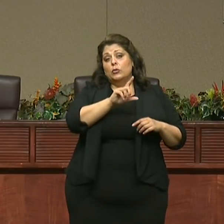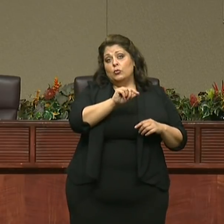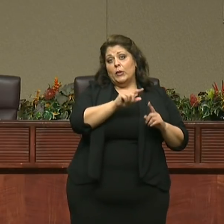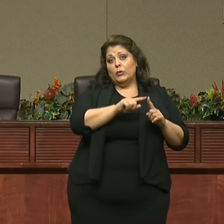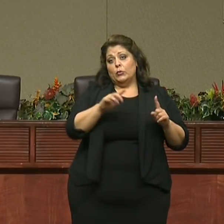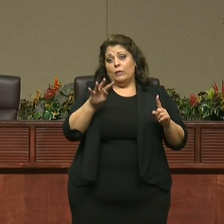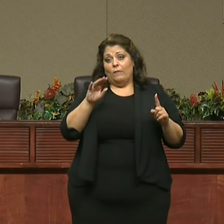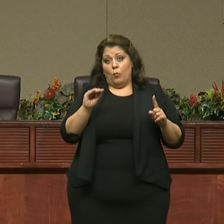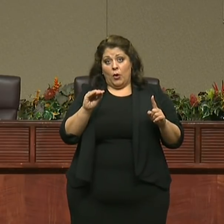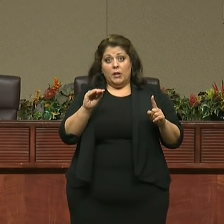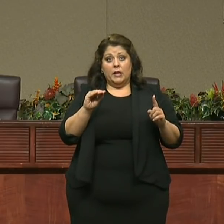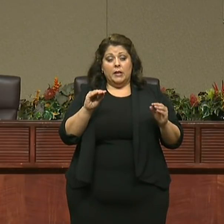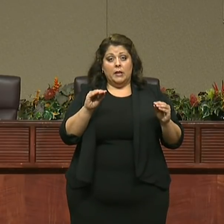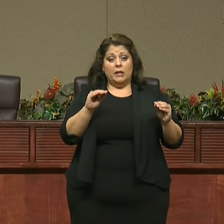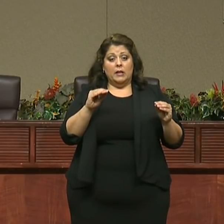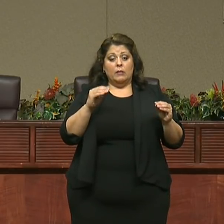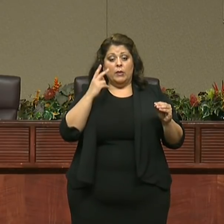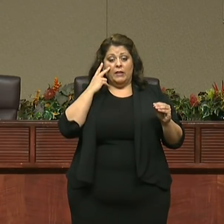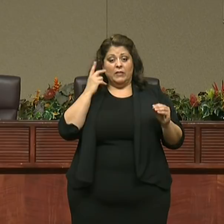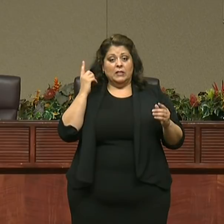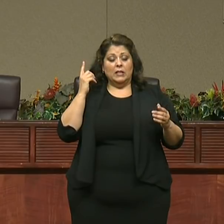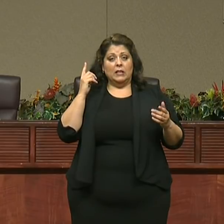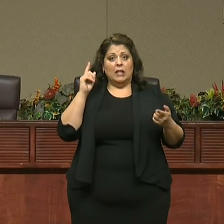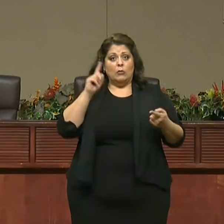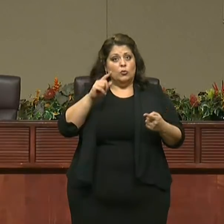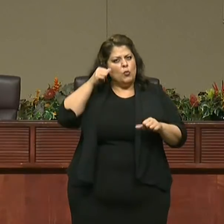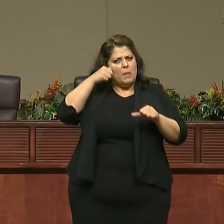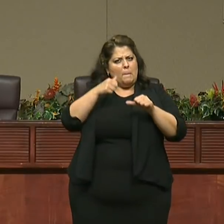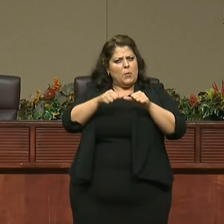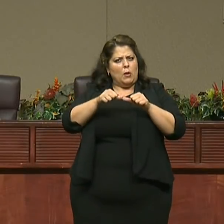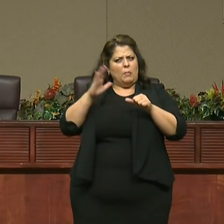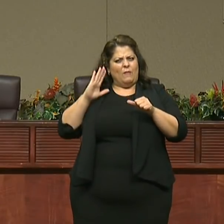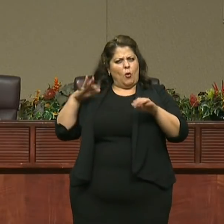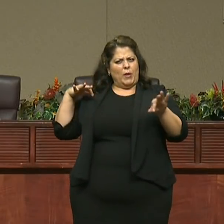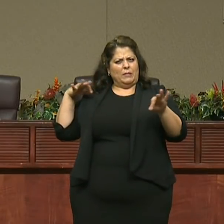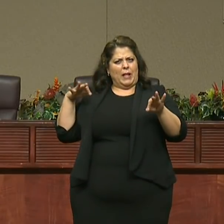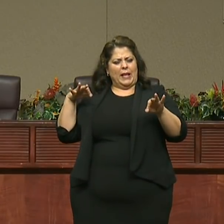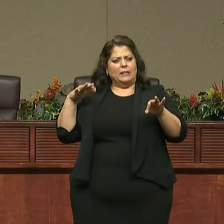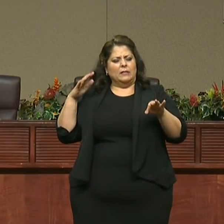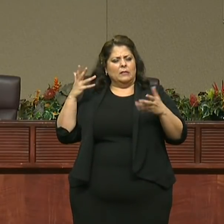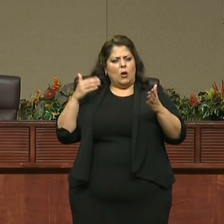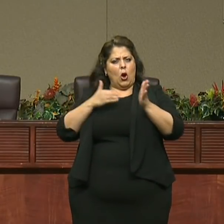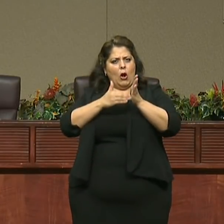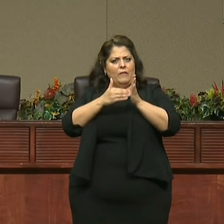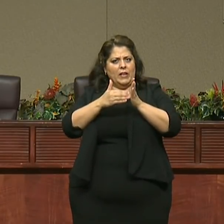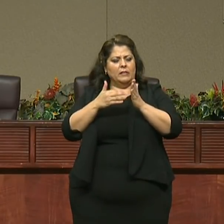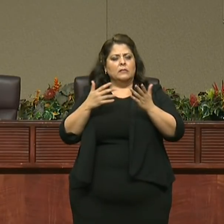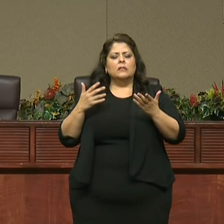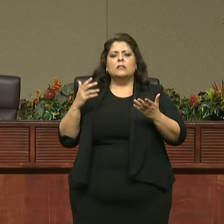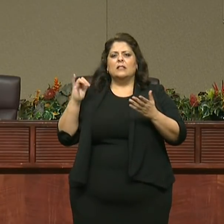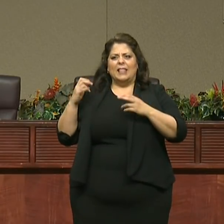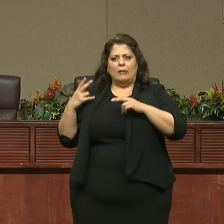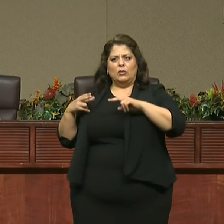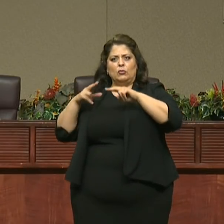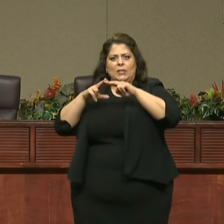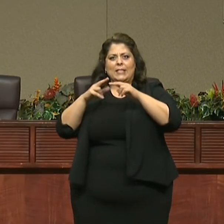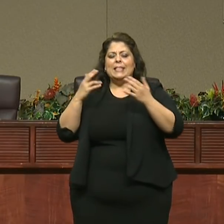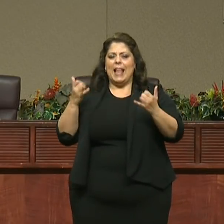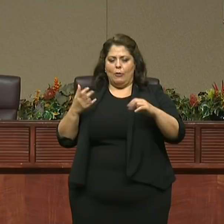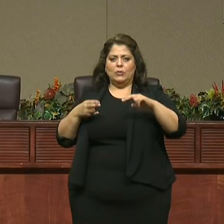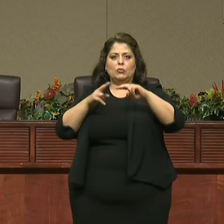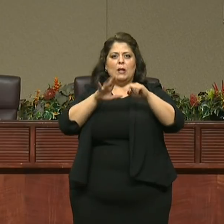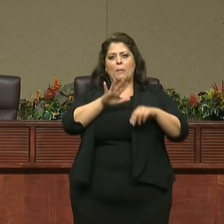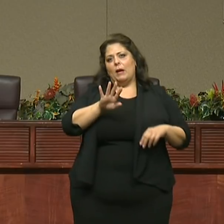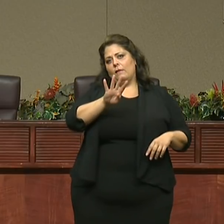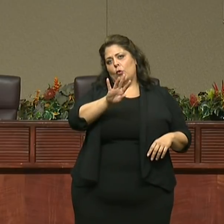last 14 days. Remember, we have explained this to you often. Now it is about